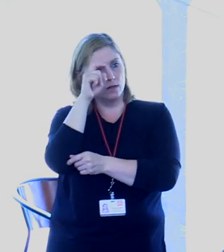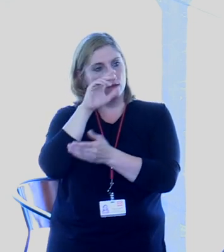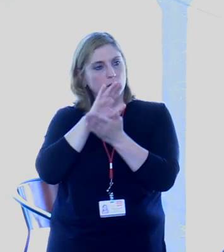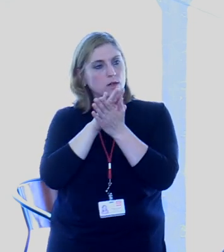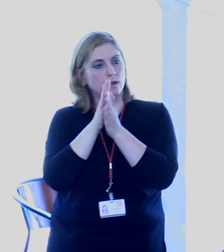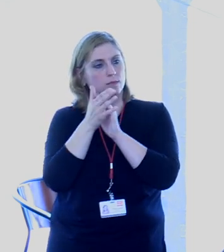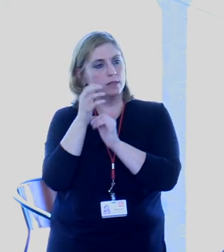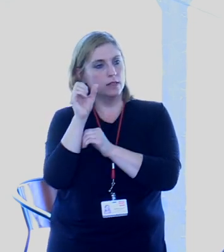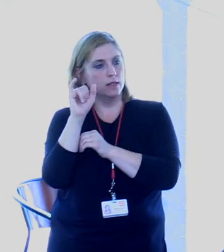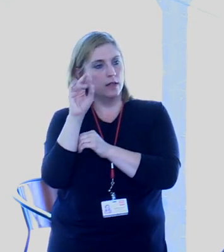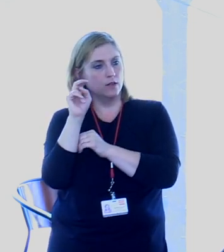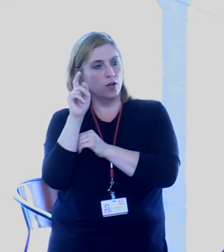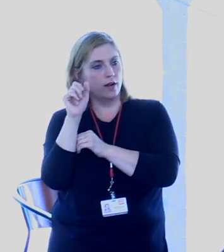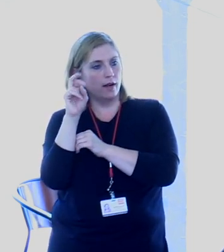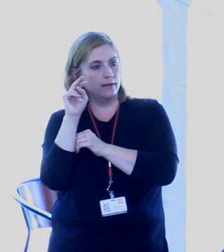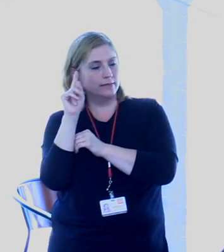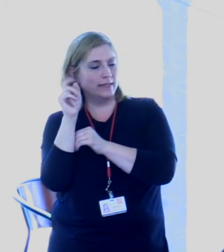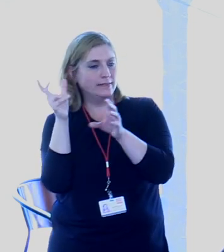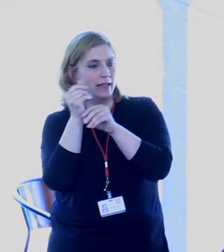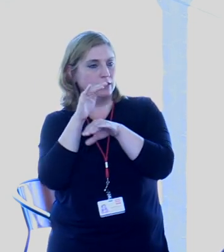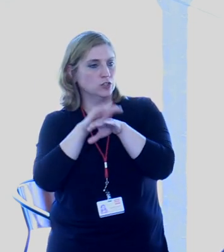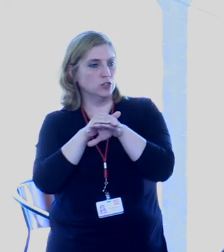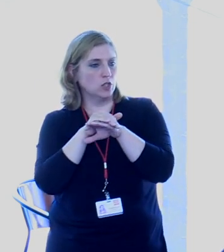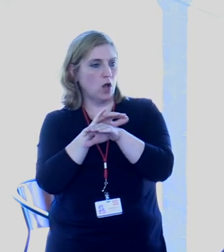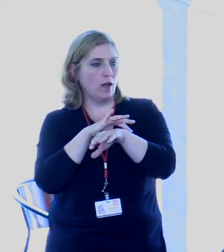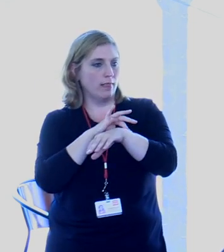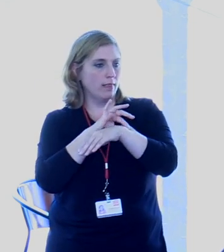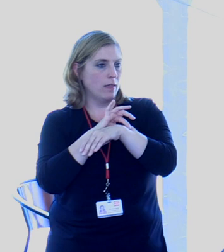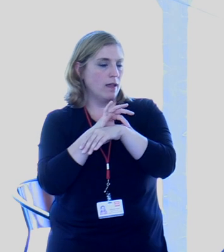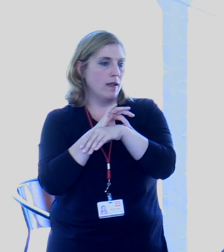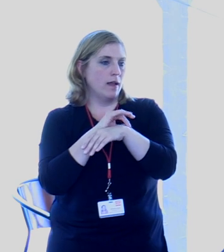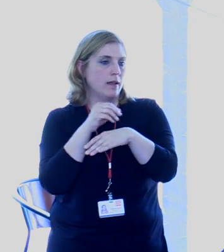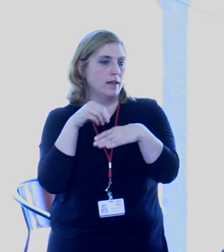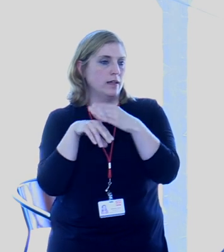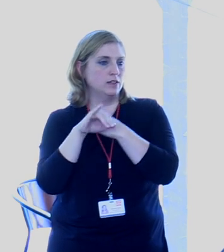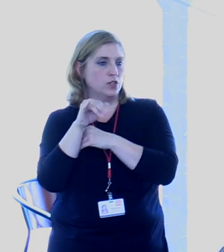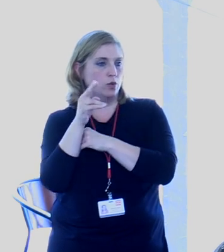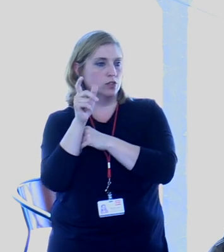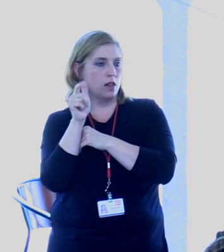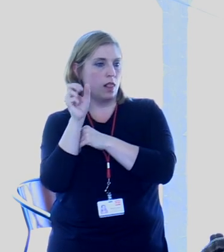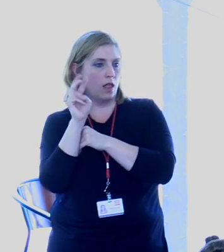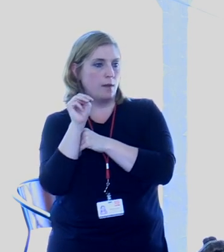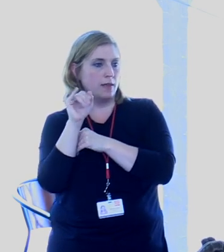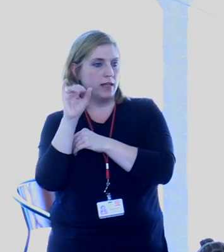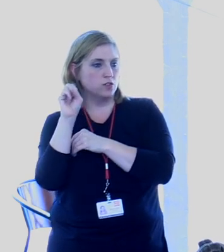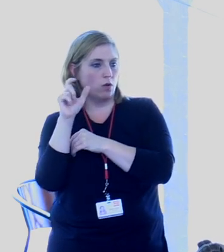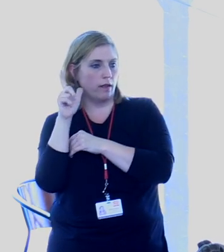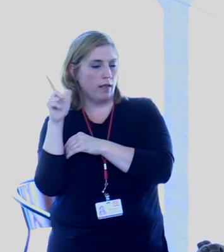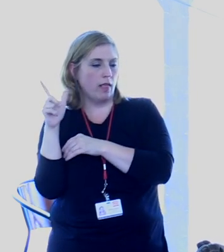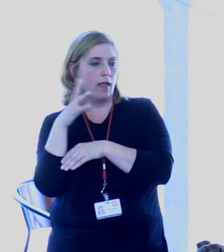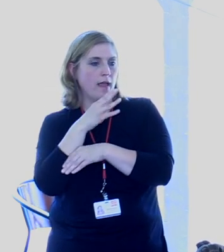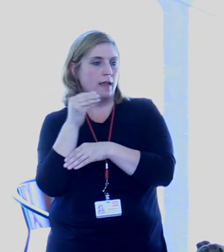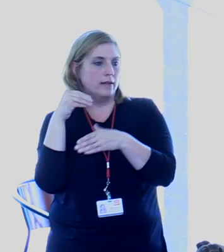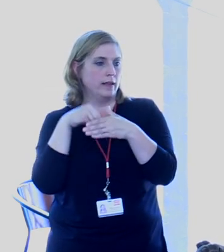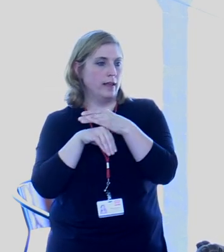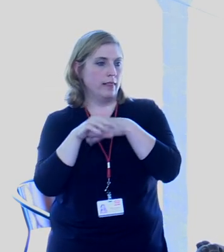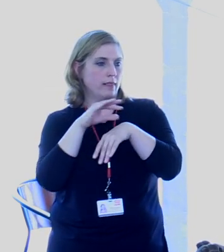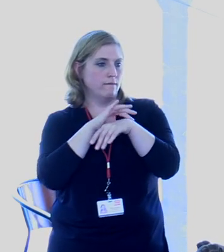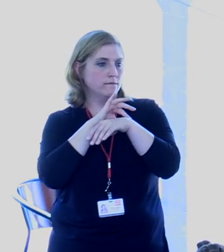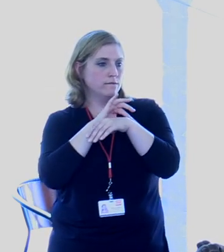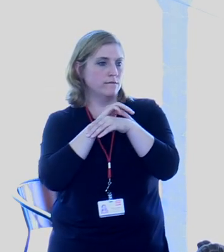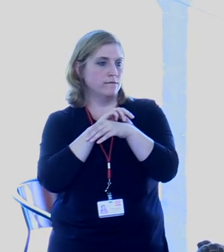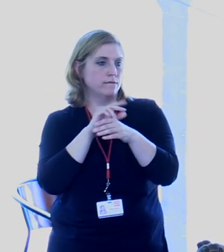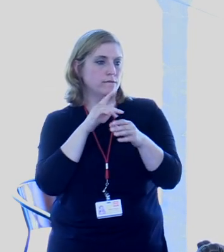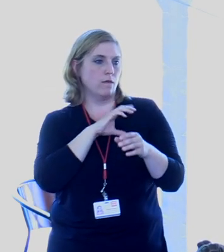incarnate. Wisdom has to take on flesh in Jerusalem, in Israel, and ultimately in the flesh of